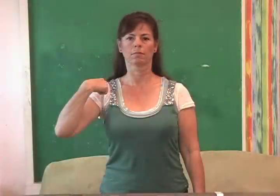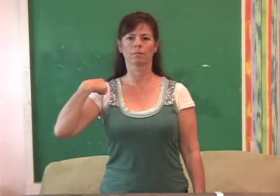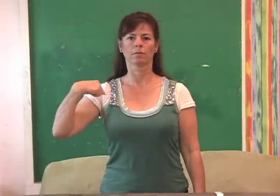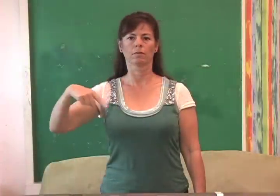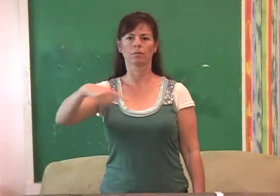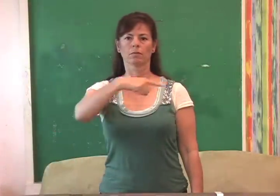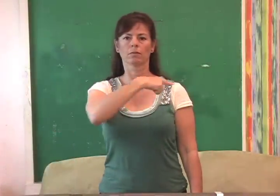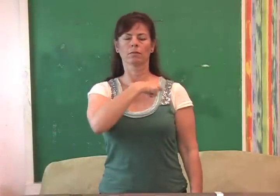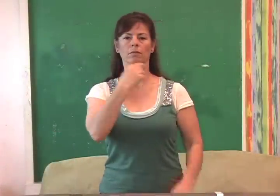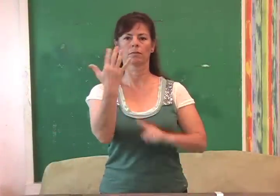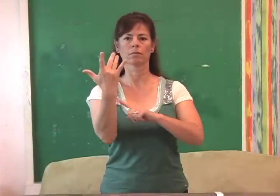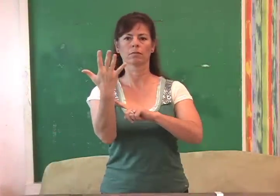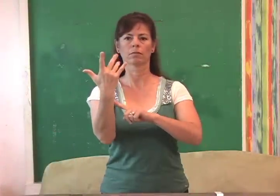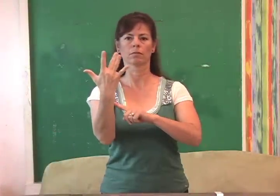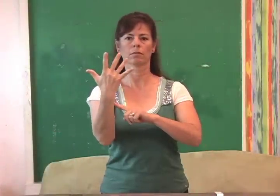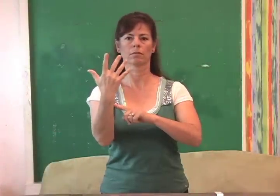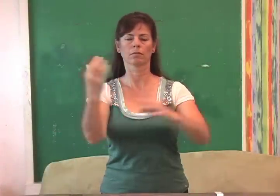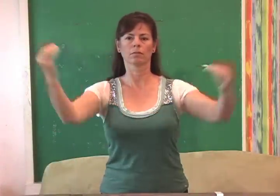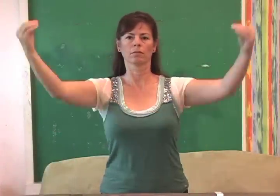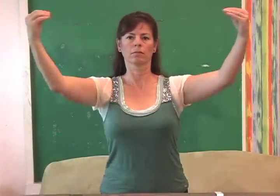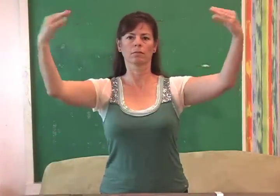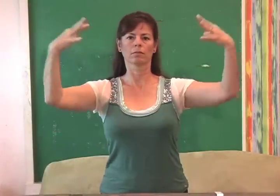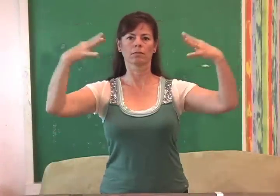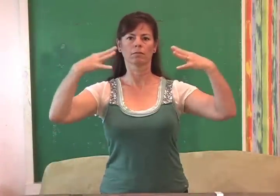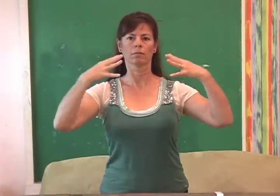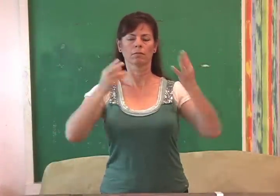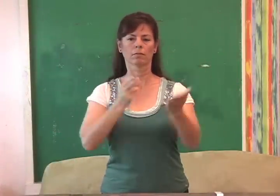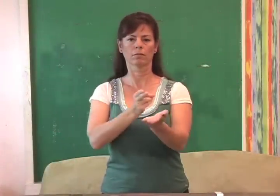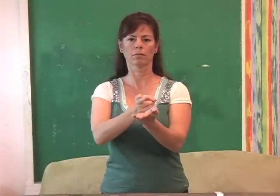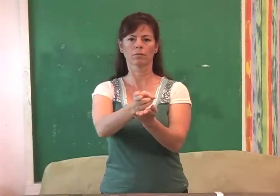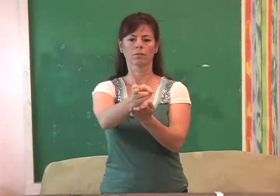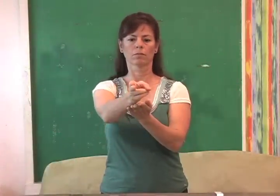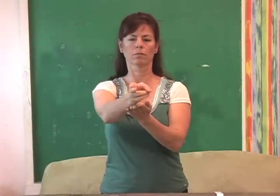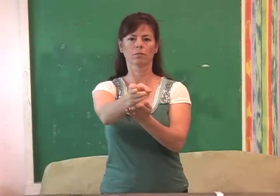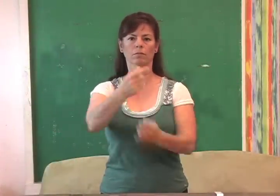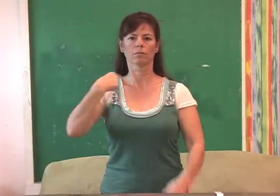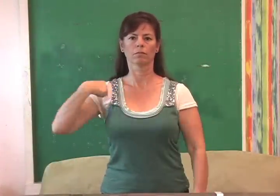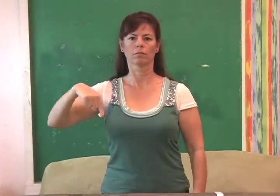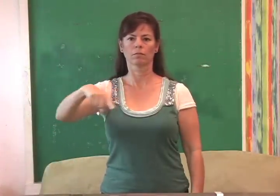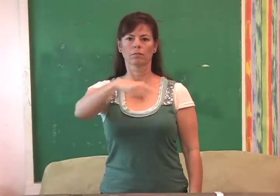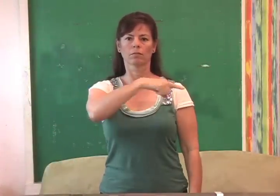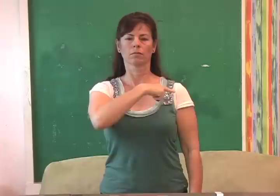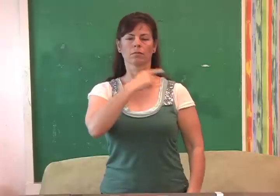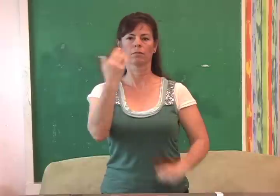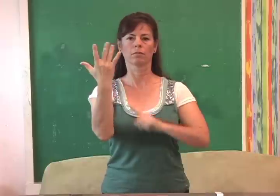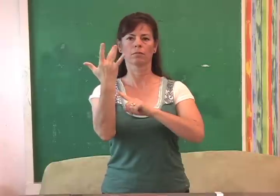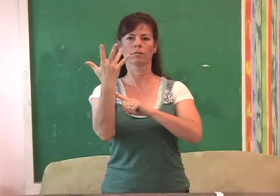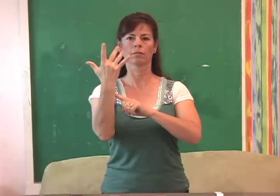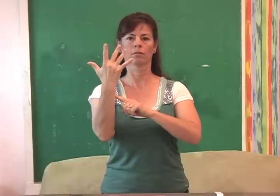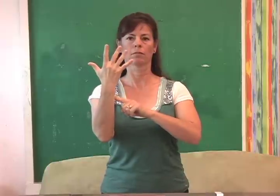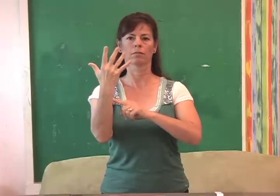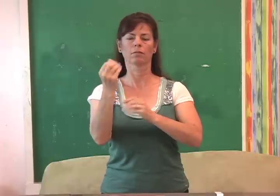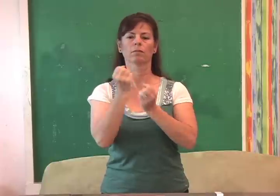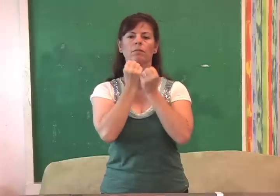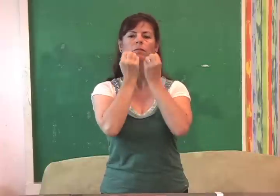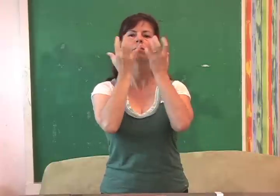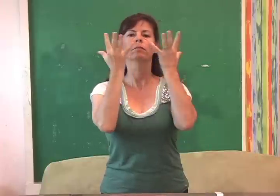We light this chalice for the light of truth. We light this chalice for the warmth of